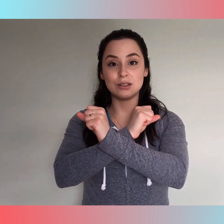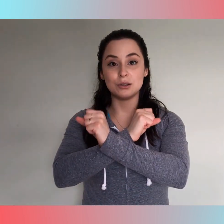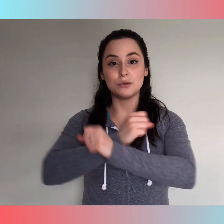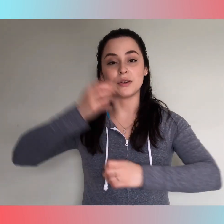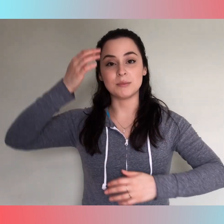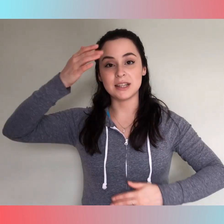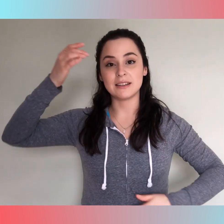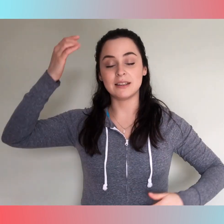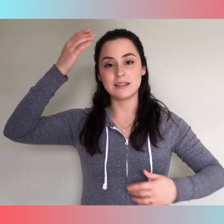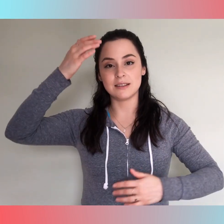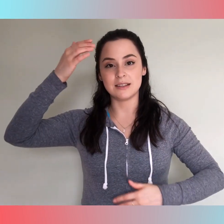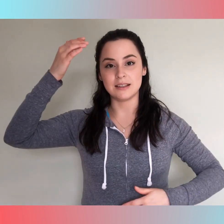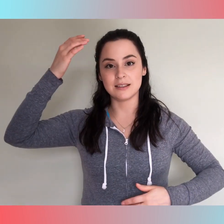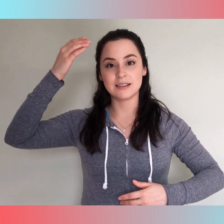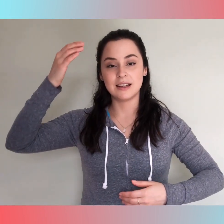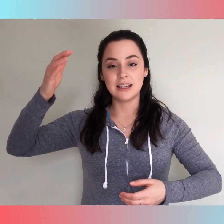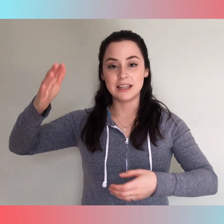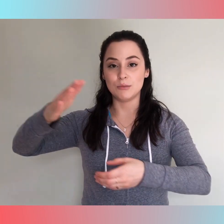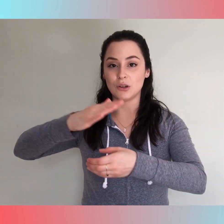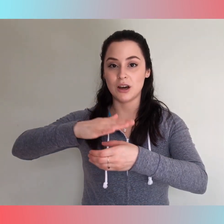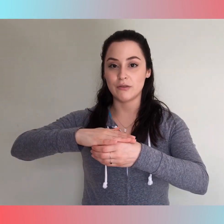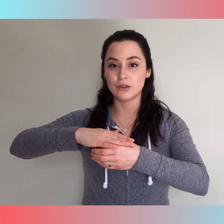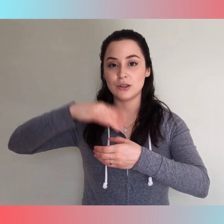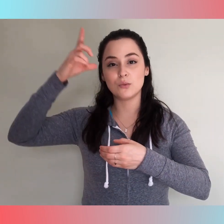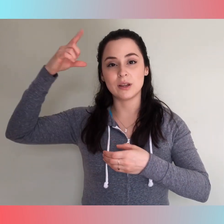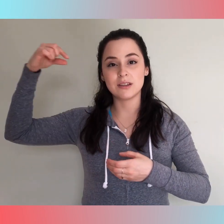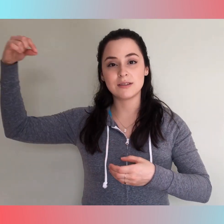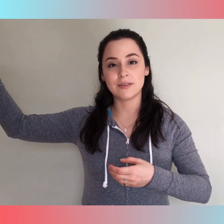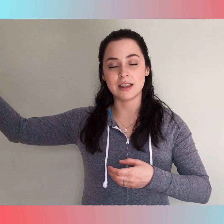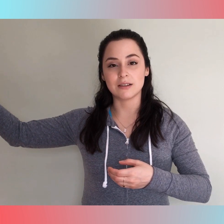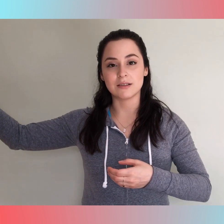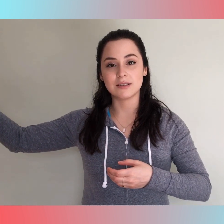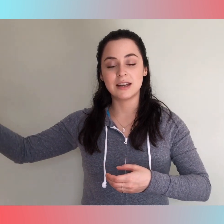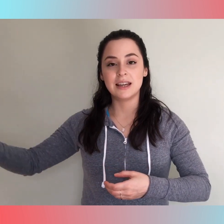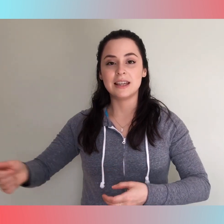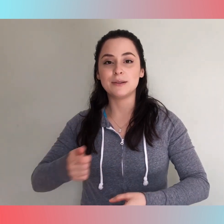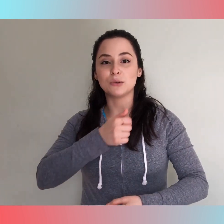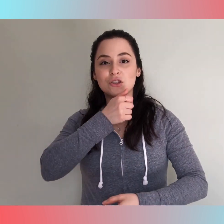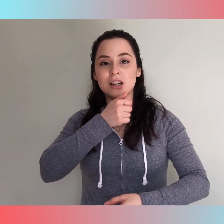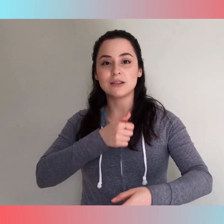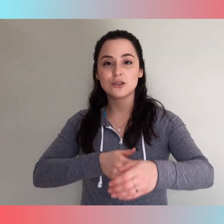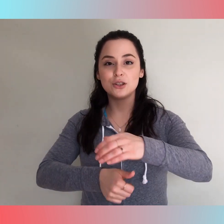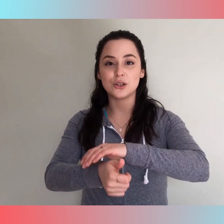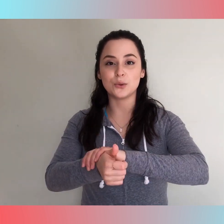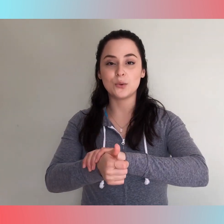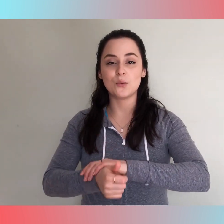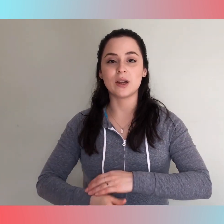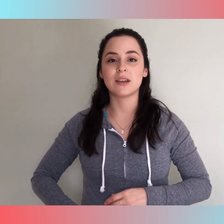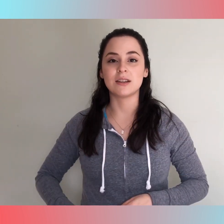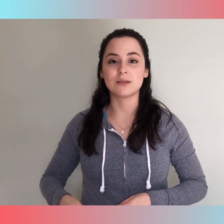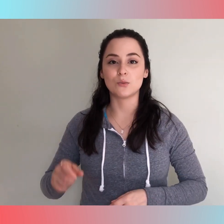you from deadly disease. He will cover you with his feathers. He will shelter you with his